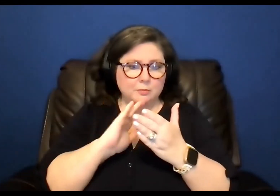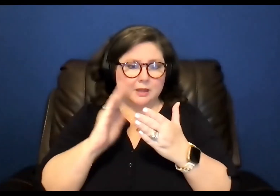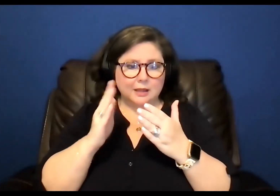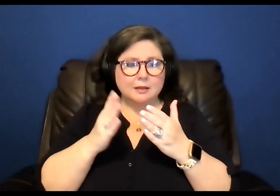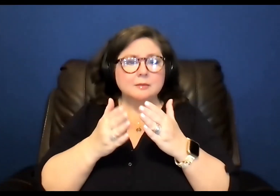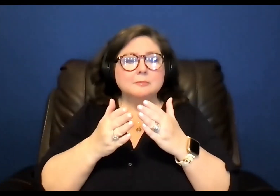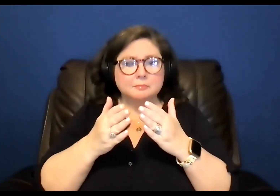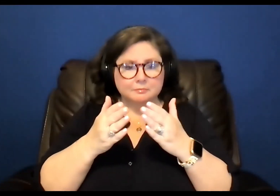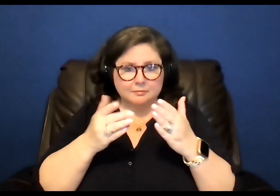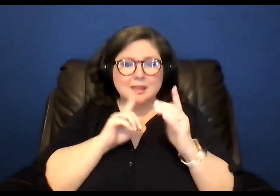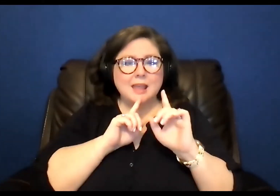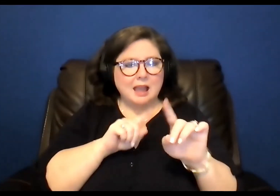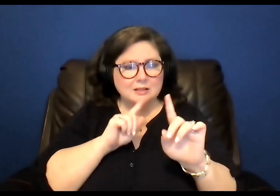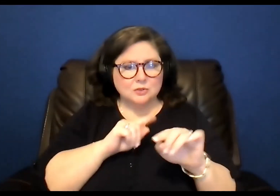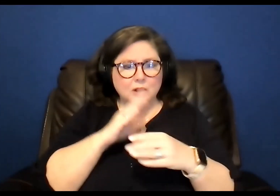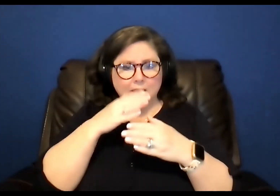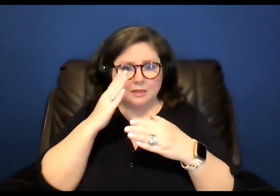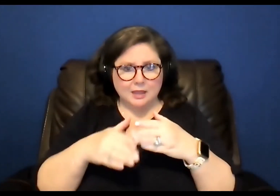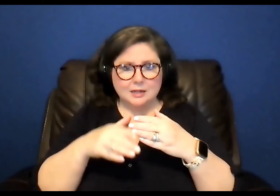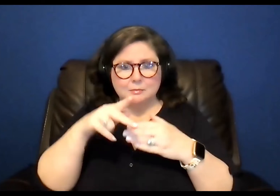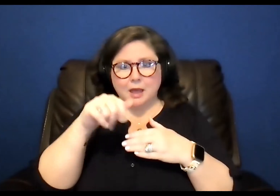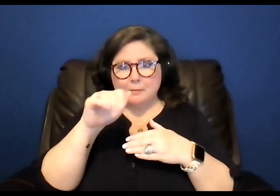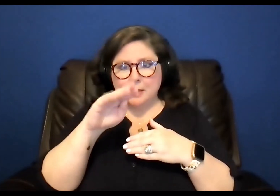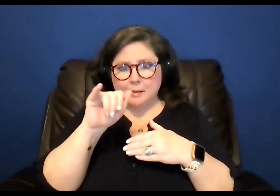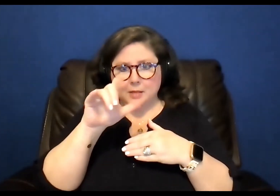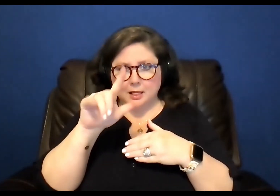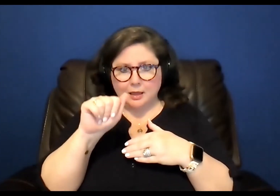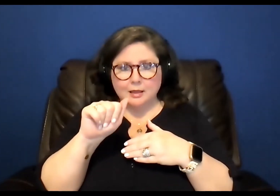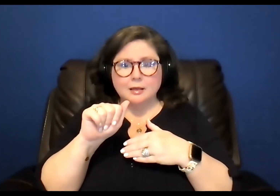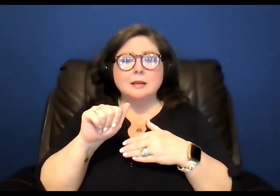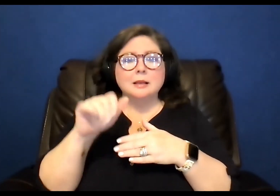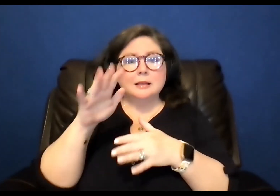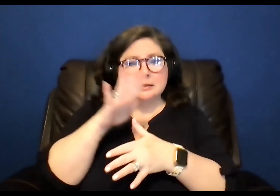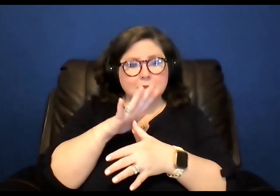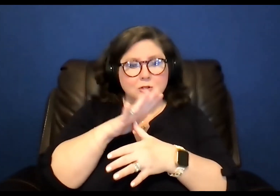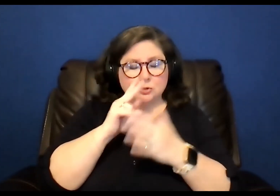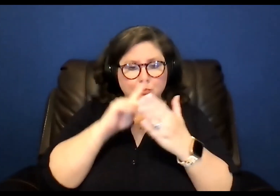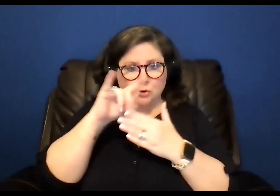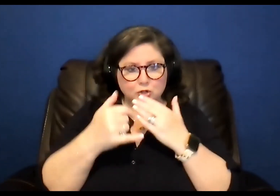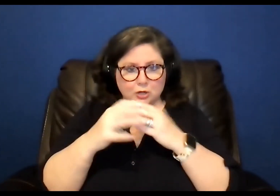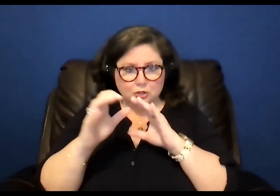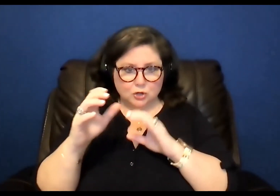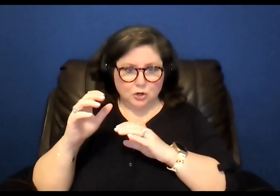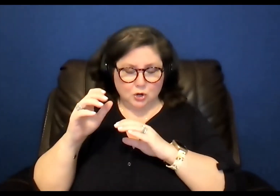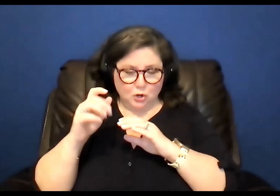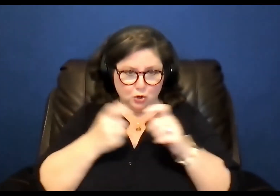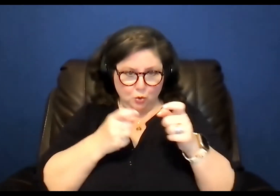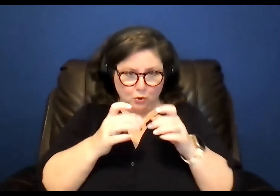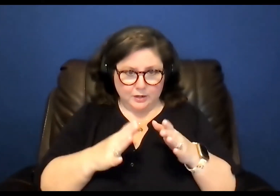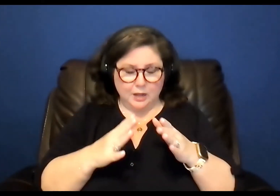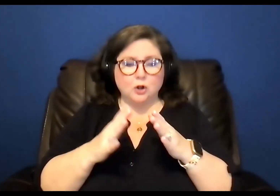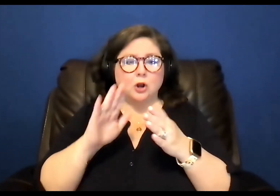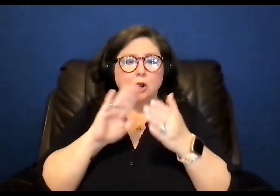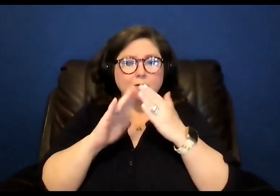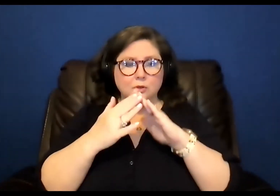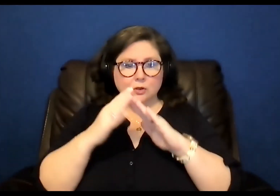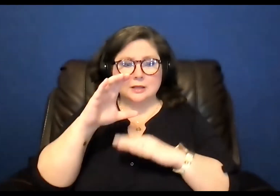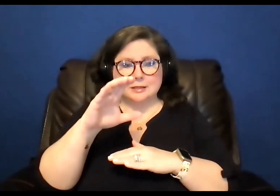the presentation by Pamela Bailey, Senior Project Coordinator of the Office of Community Outreach, Engagement, and